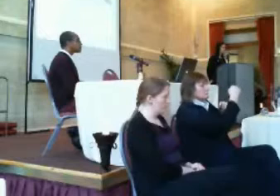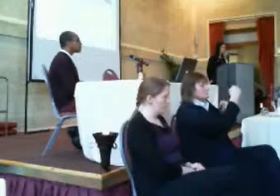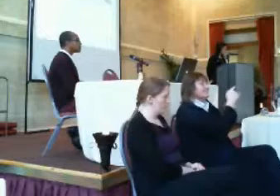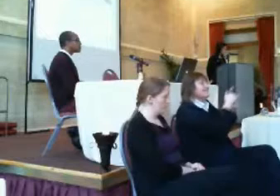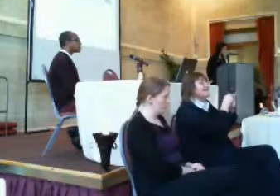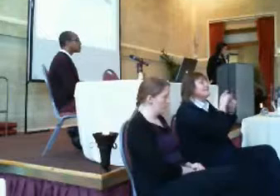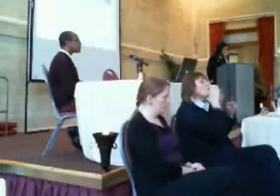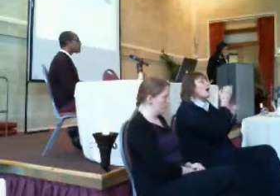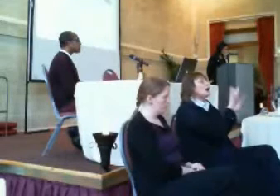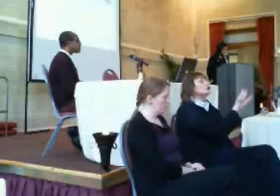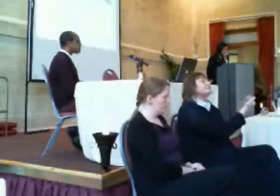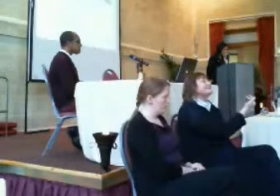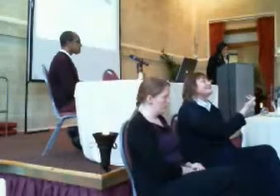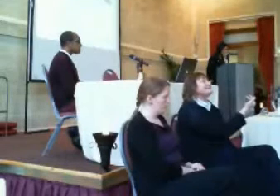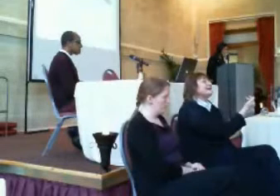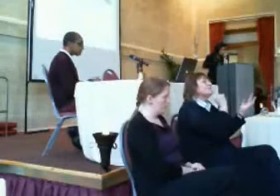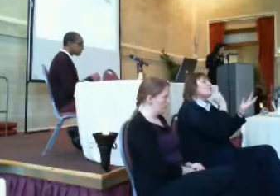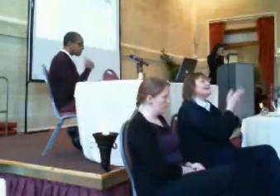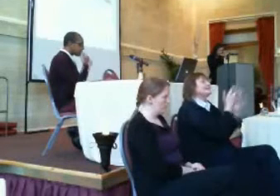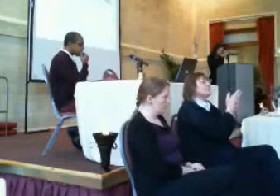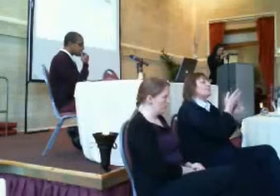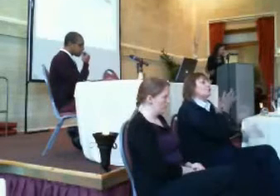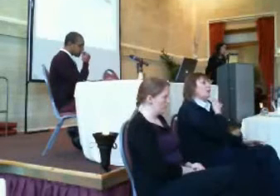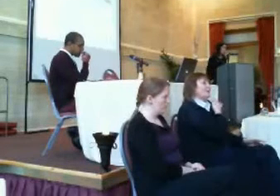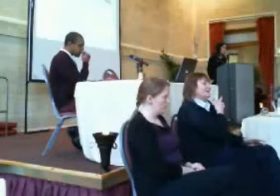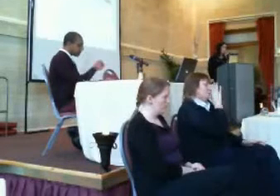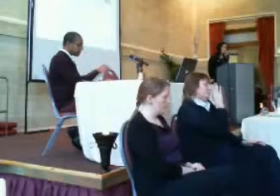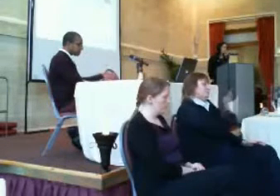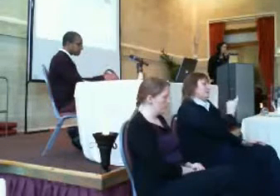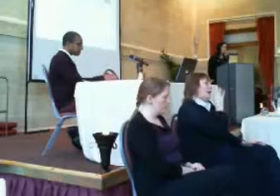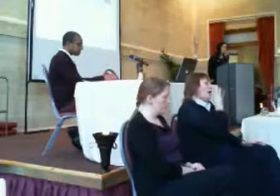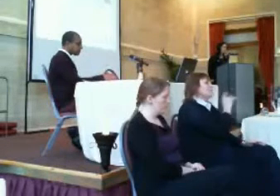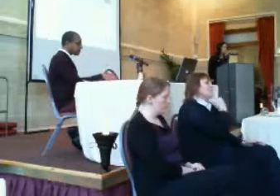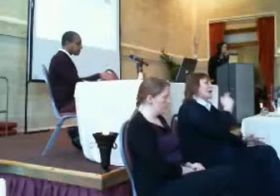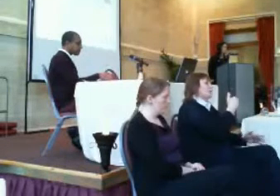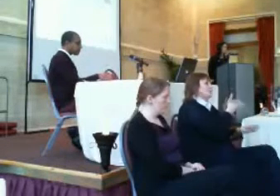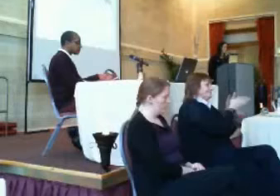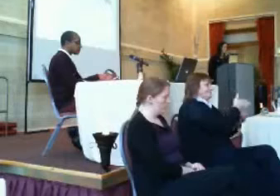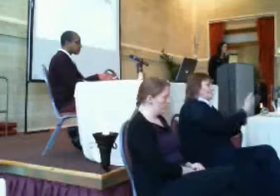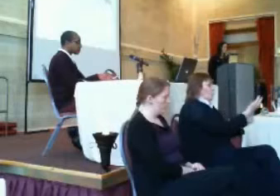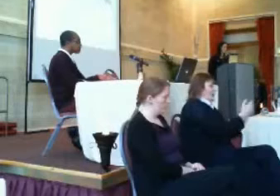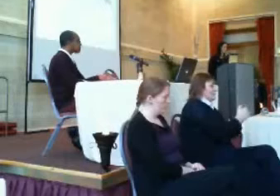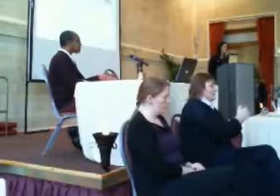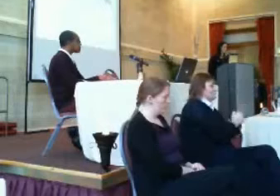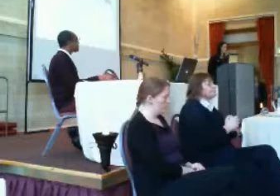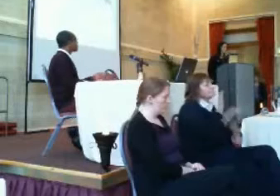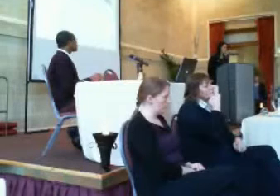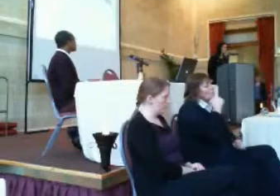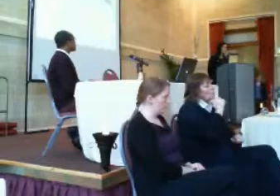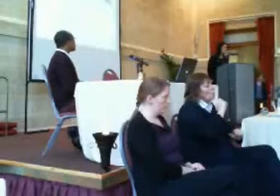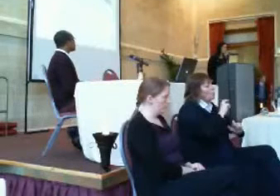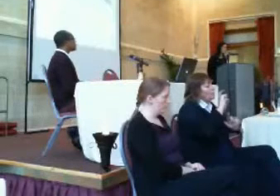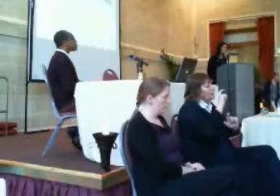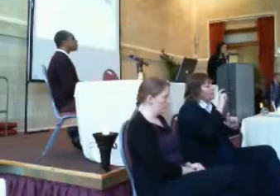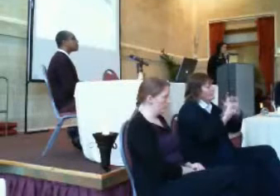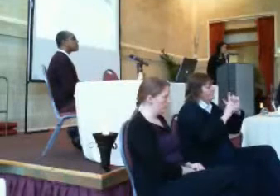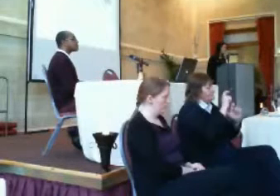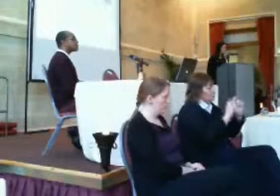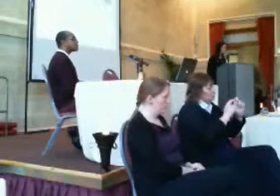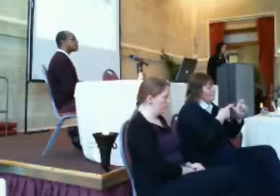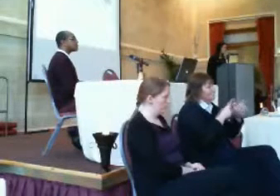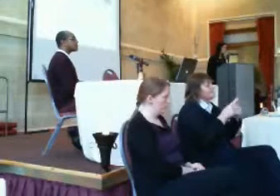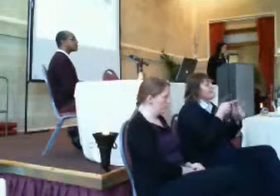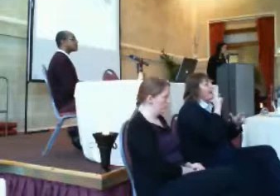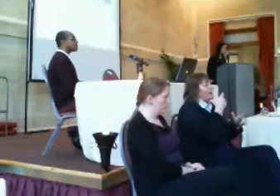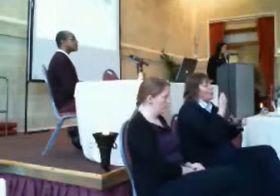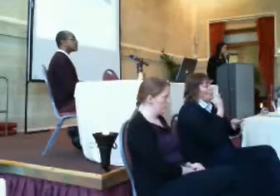time, you'll get help there. Excuse me. We are going to be taking photographs and filming, so if you